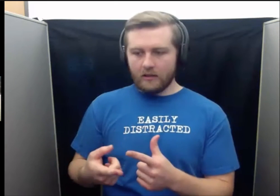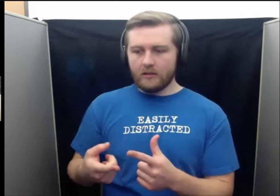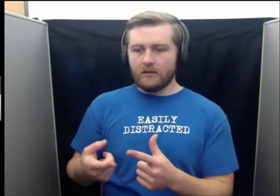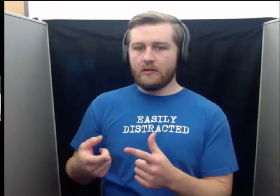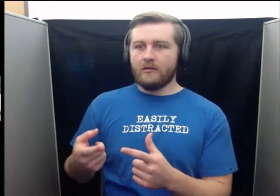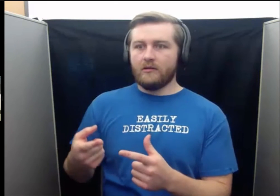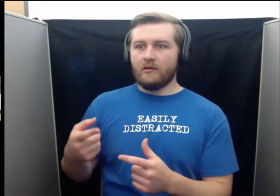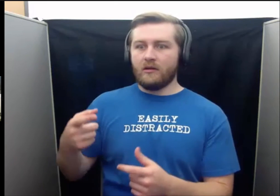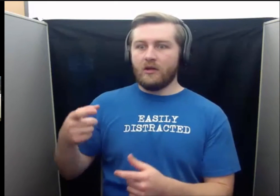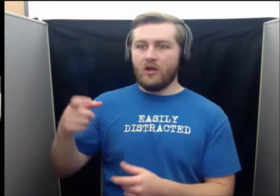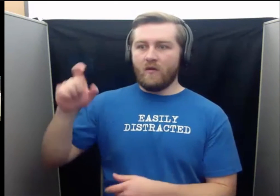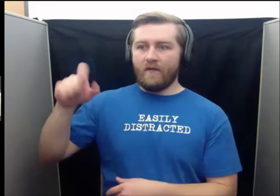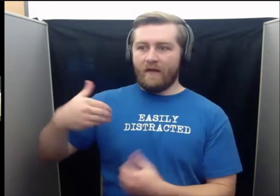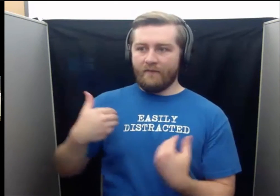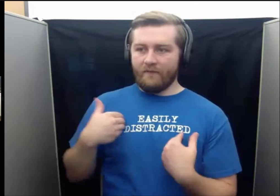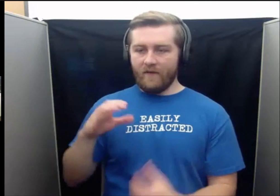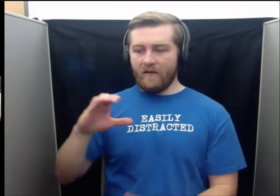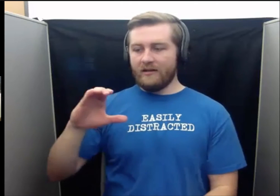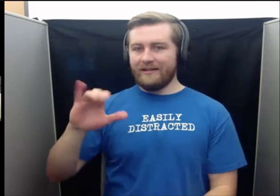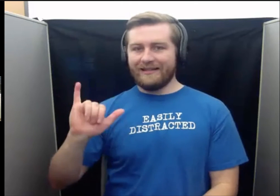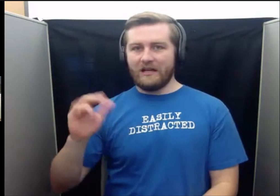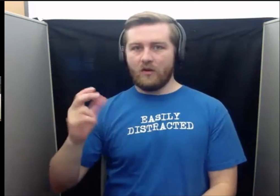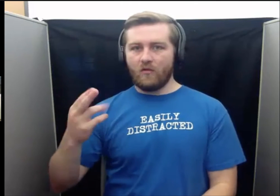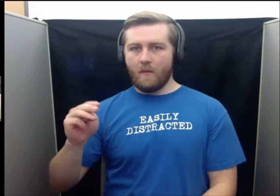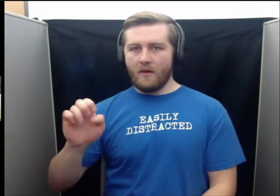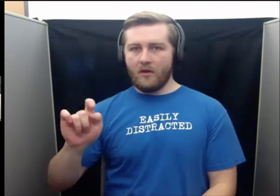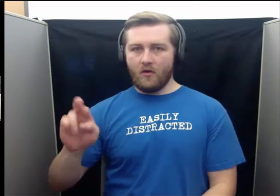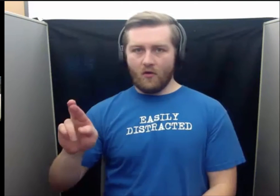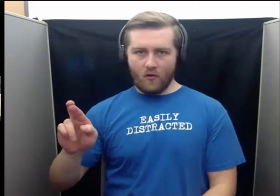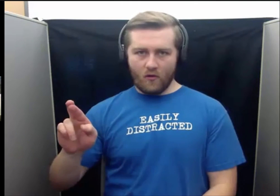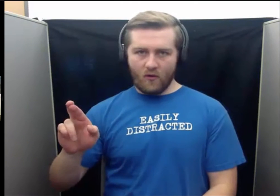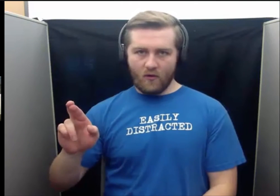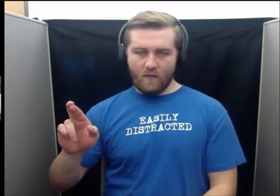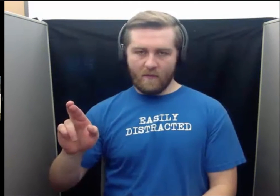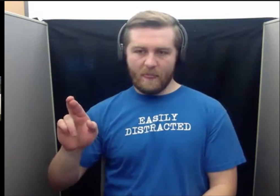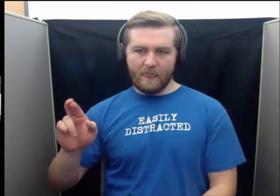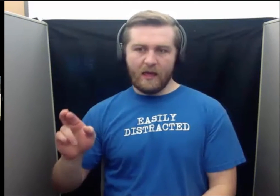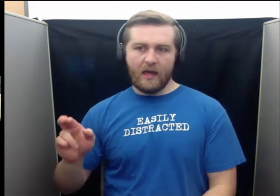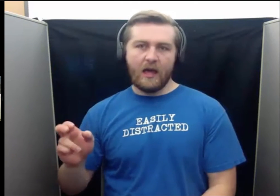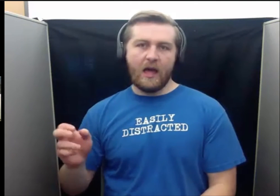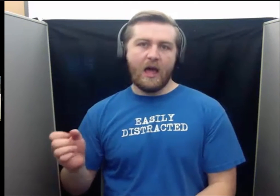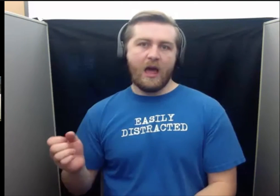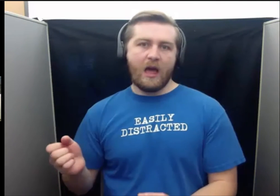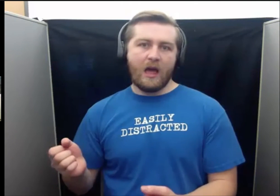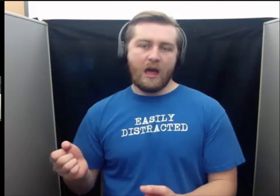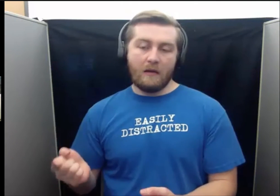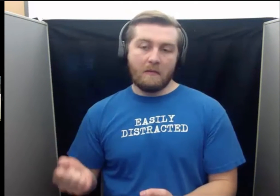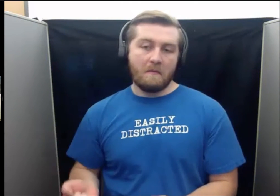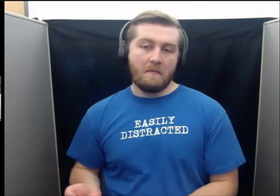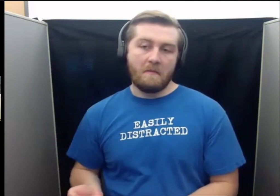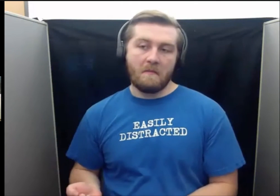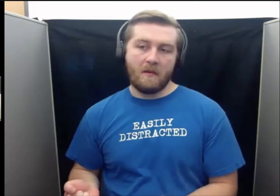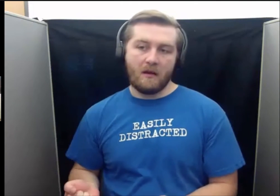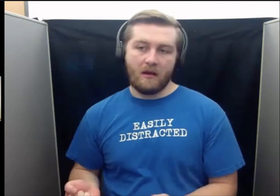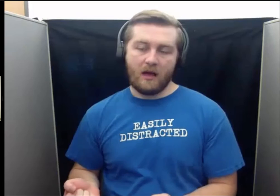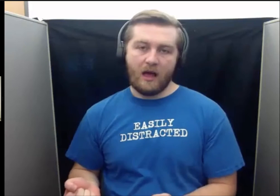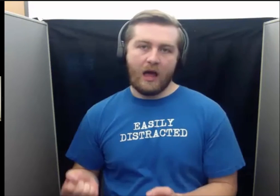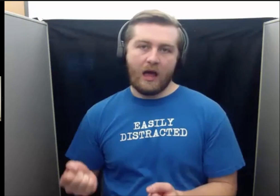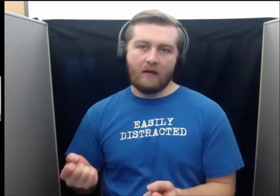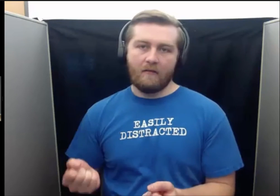to have a psychrometer or something to tell what the current rate of evaporation is, what the temperature, and then what the regular temperature